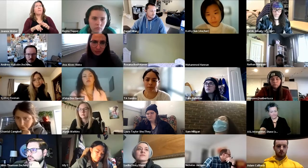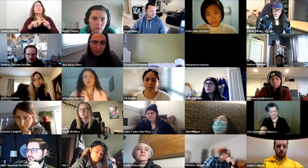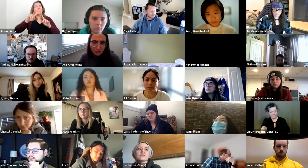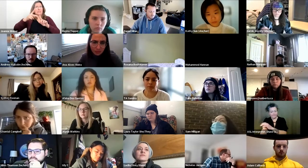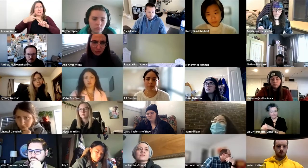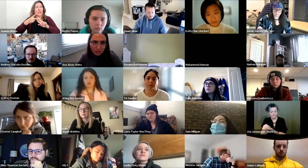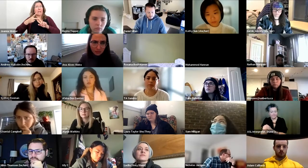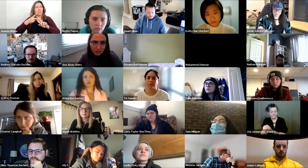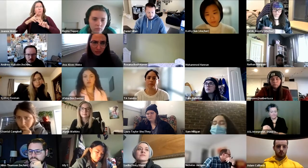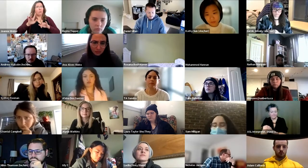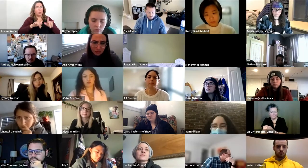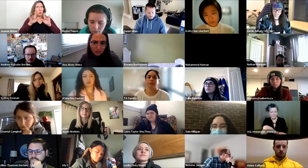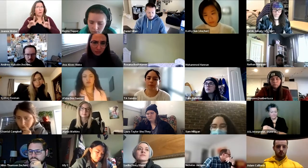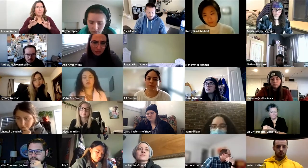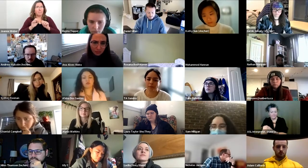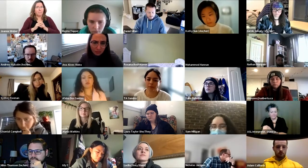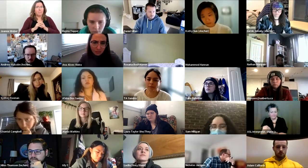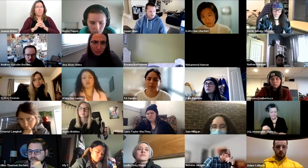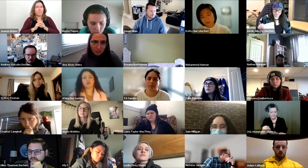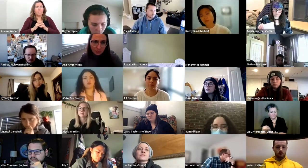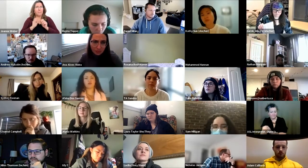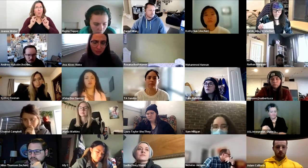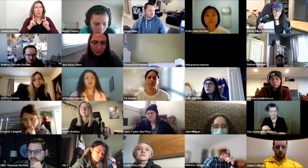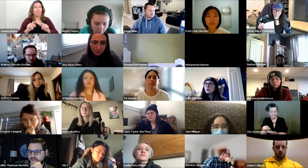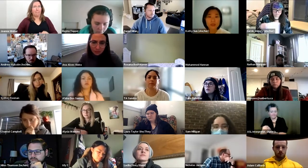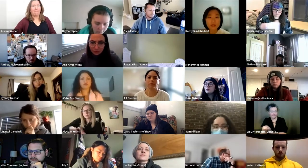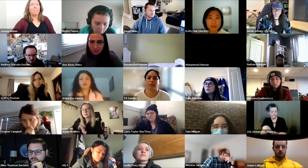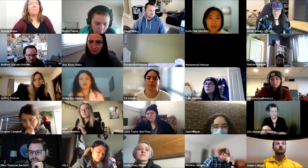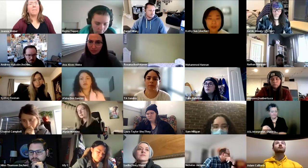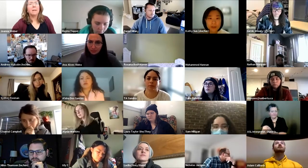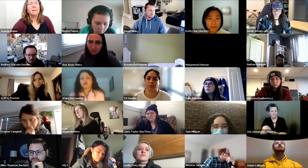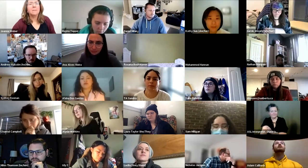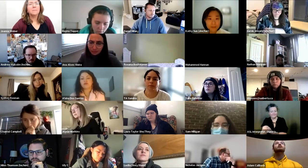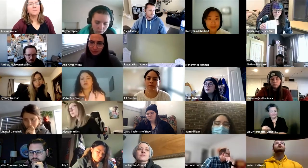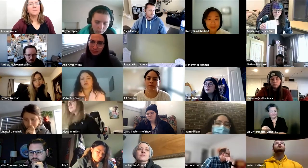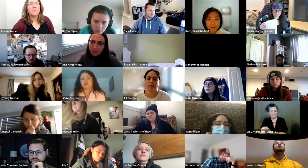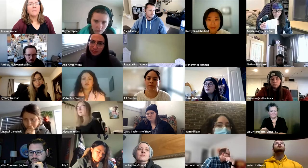Okay, I'm going to share my screen again for the second presentation.